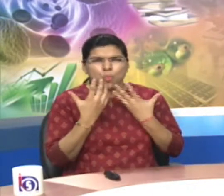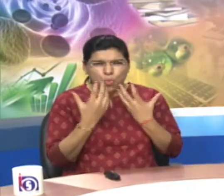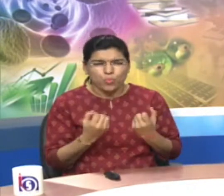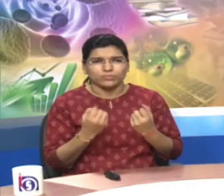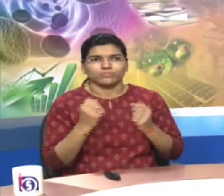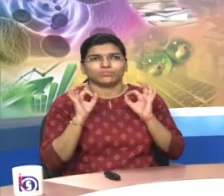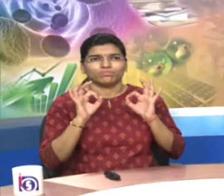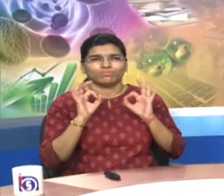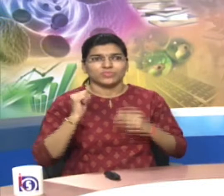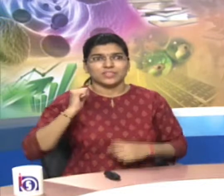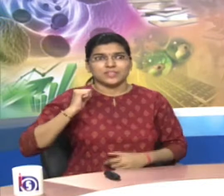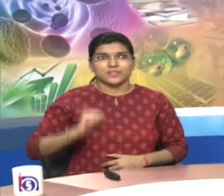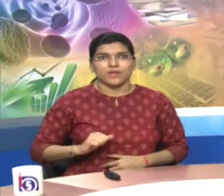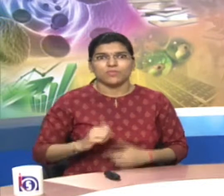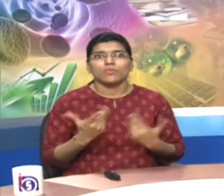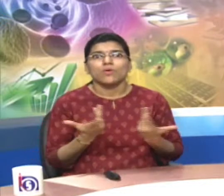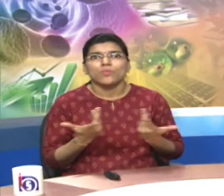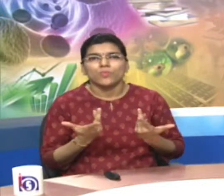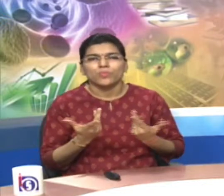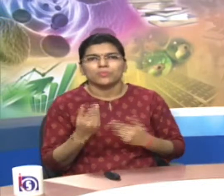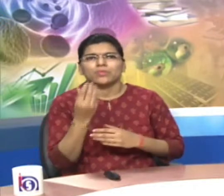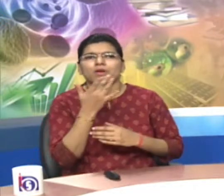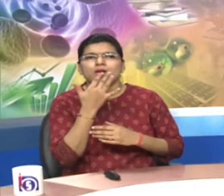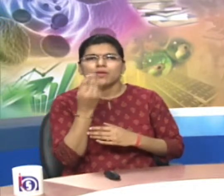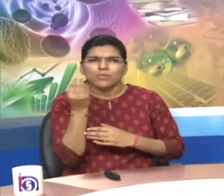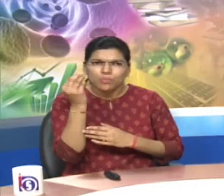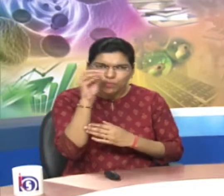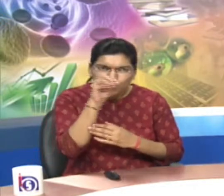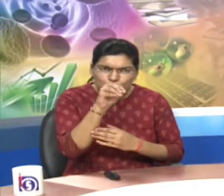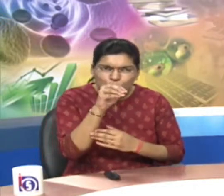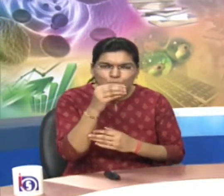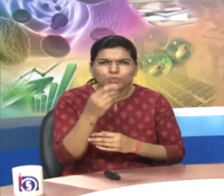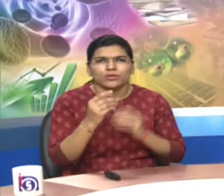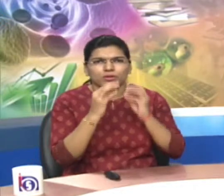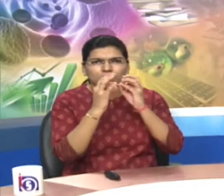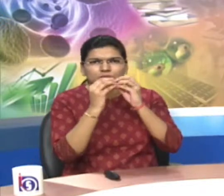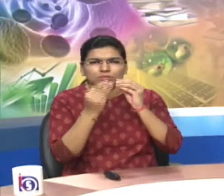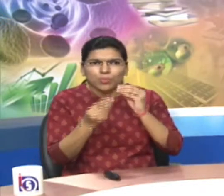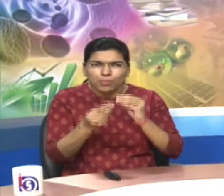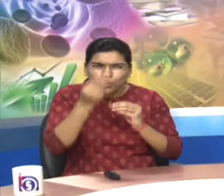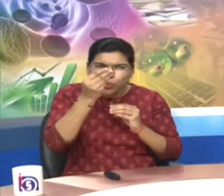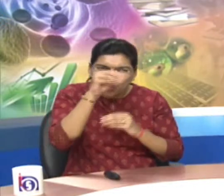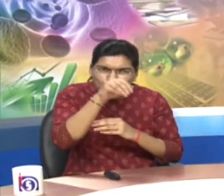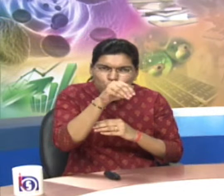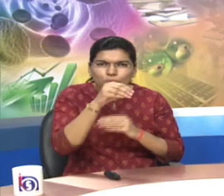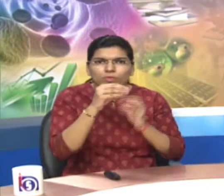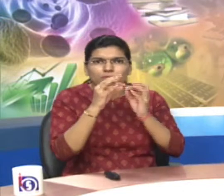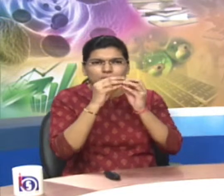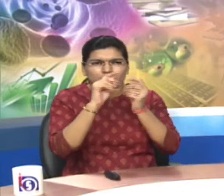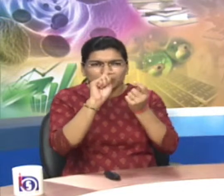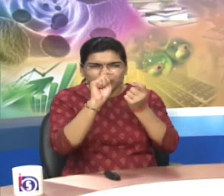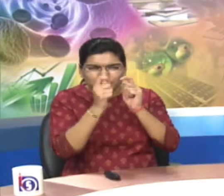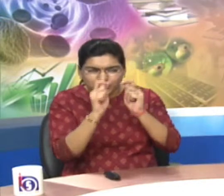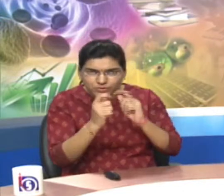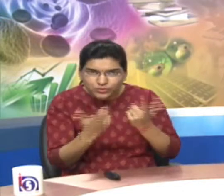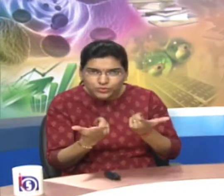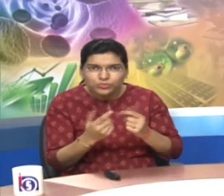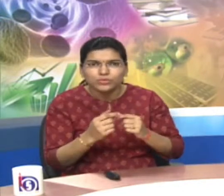As you already know that in worksheet we can put so many changes. We can make